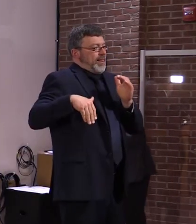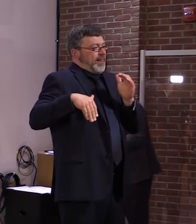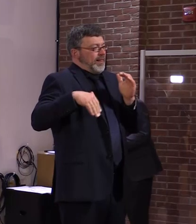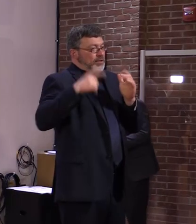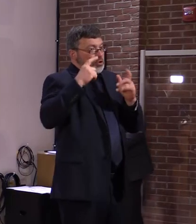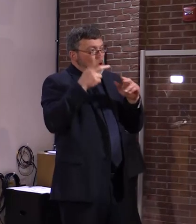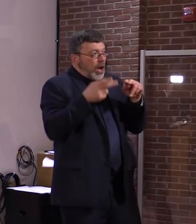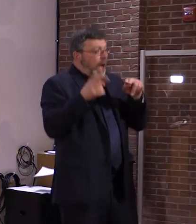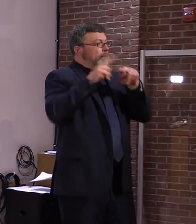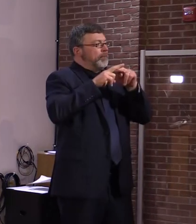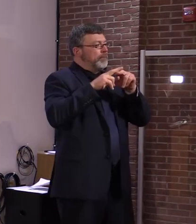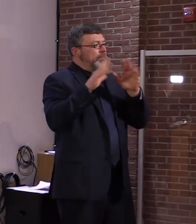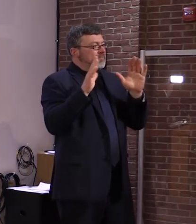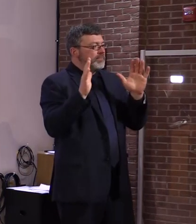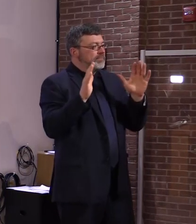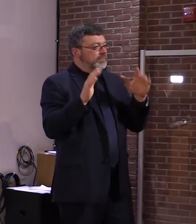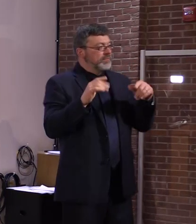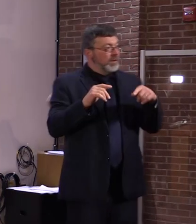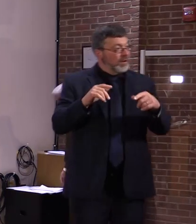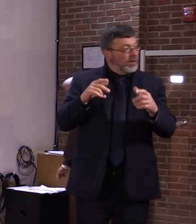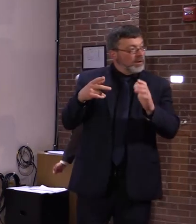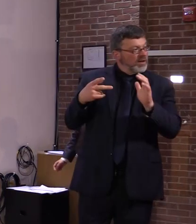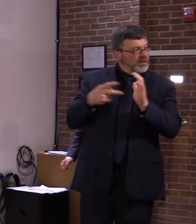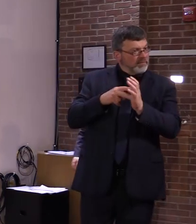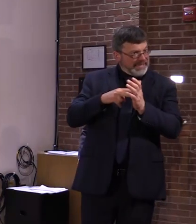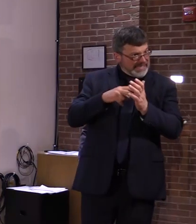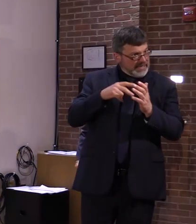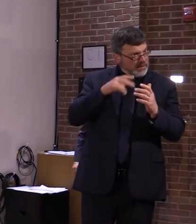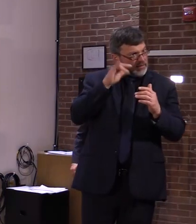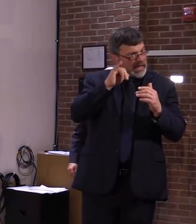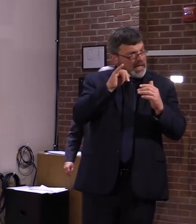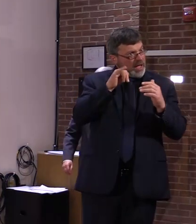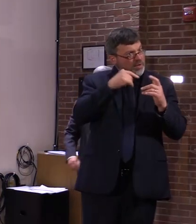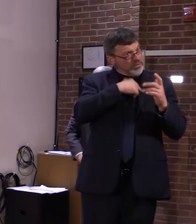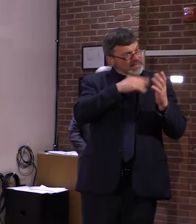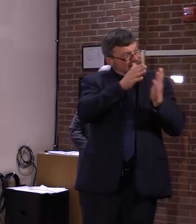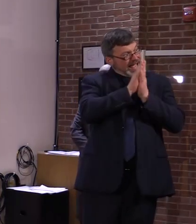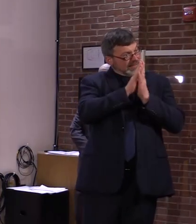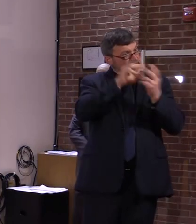Yeah, 4,660. So is that more than we requested for? Not that it's a bad thing.